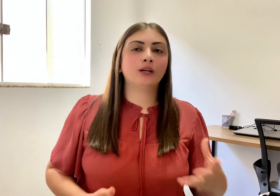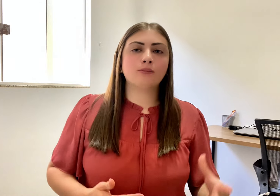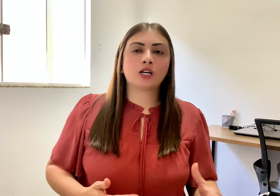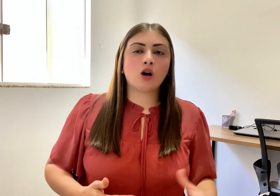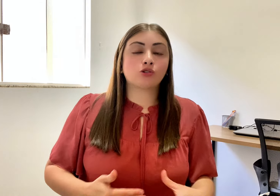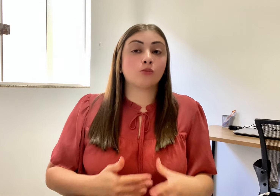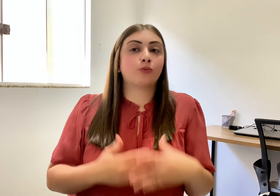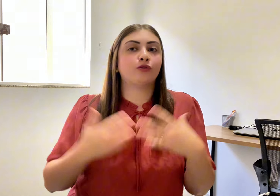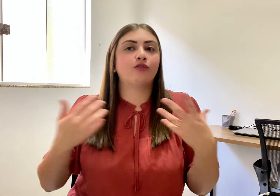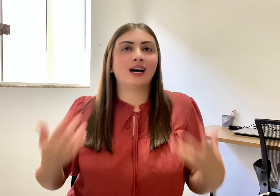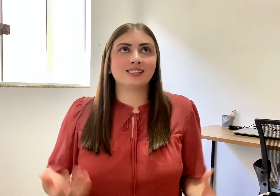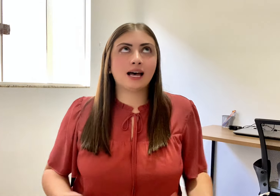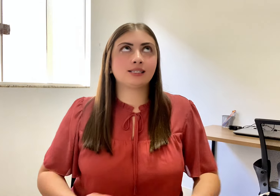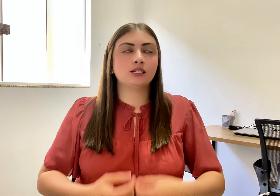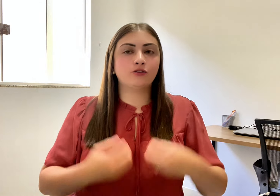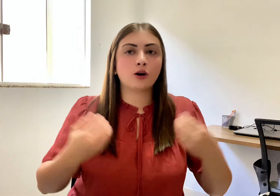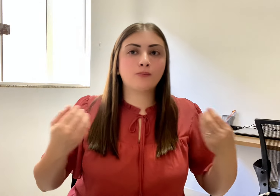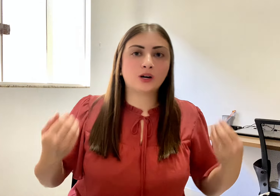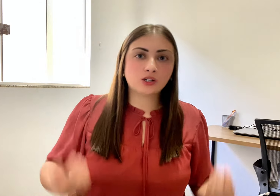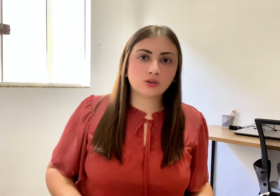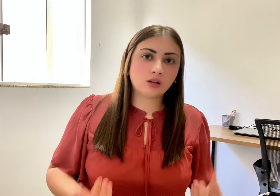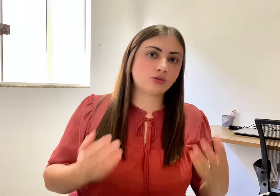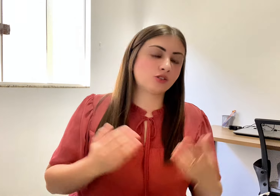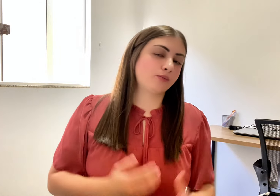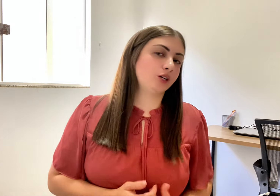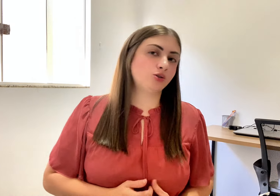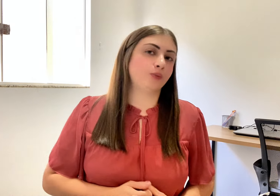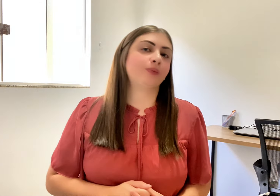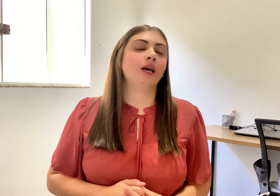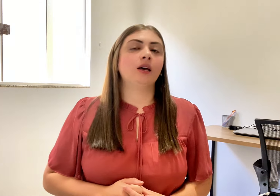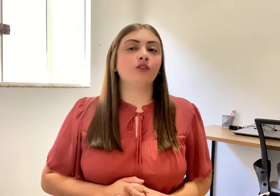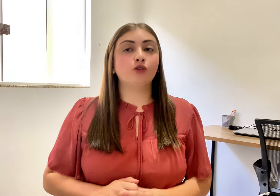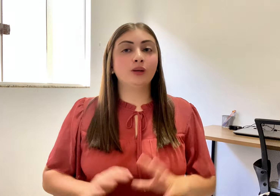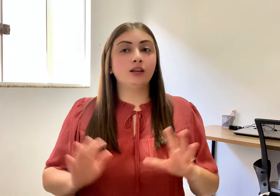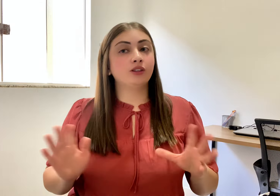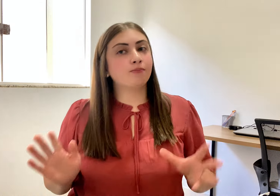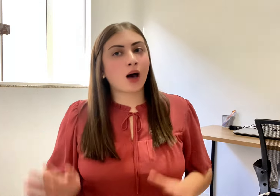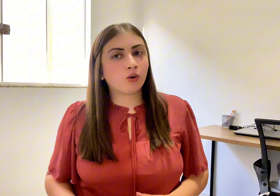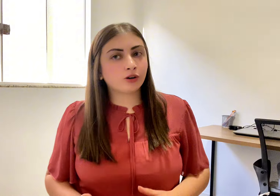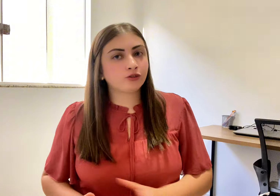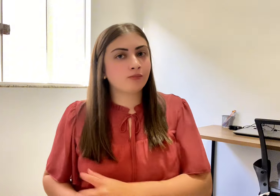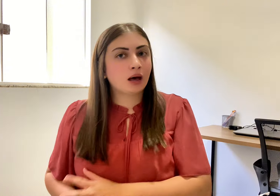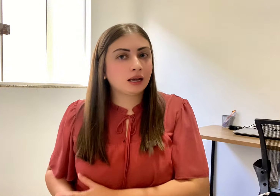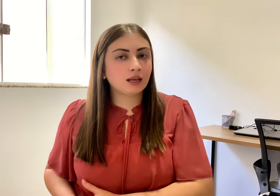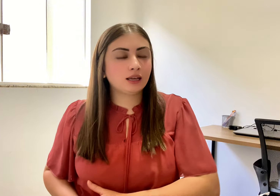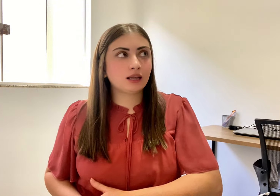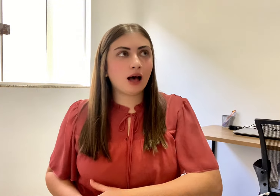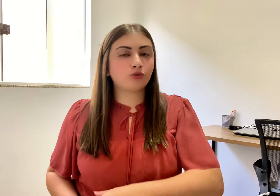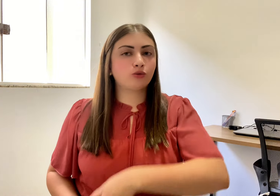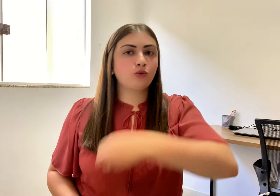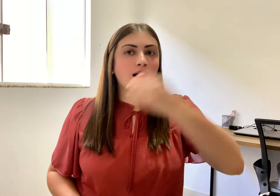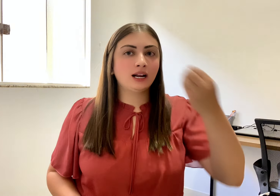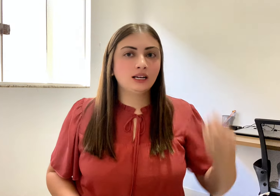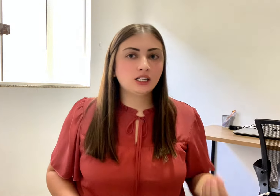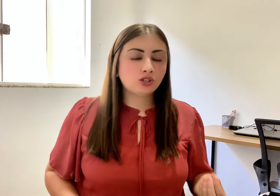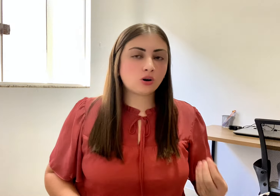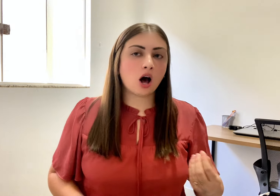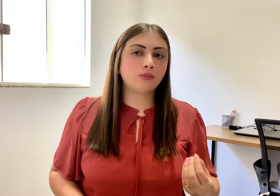but also provides a significant personal transformation. If you believe in the power of the mind and are willing to come to